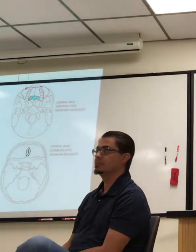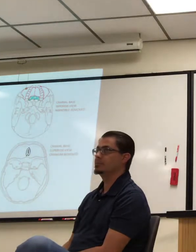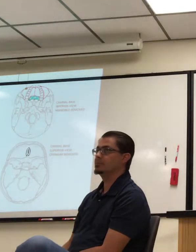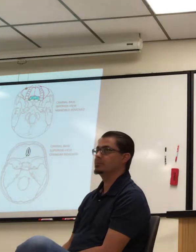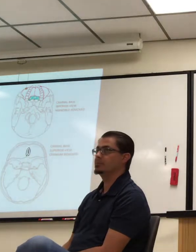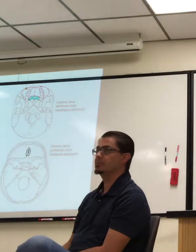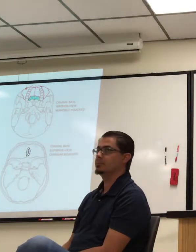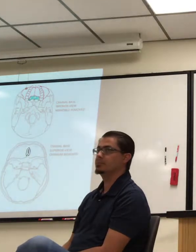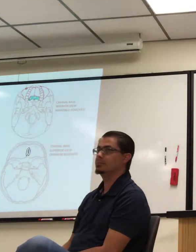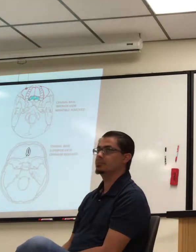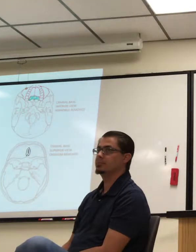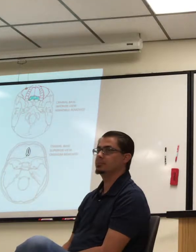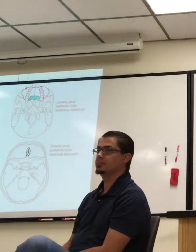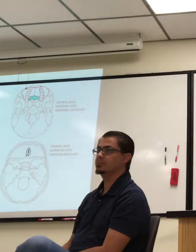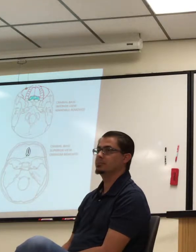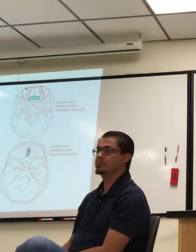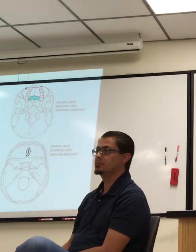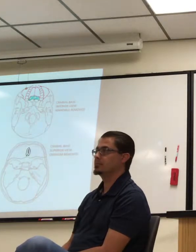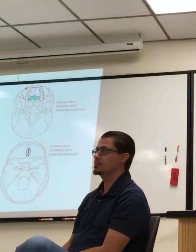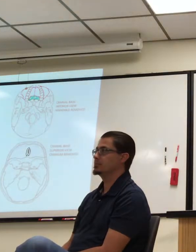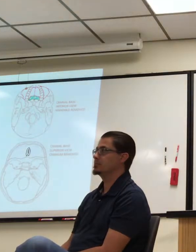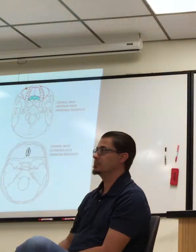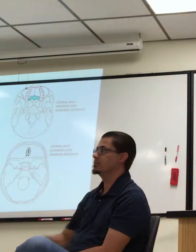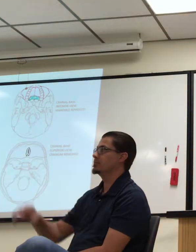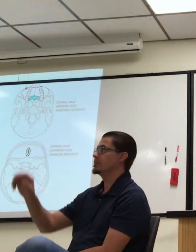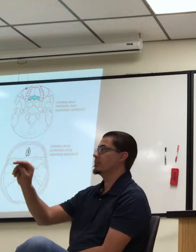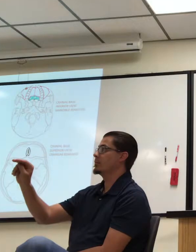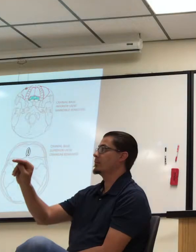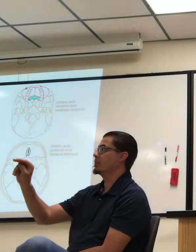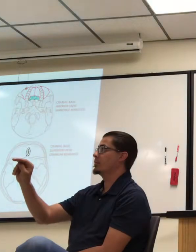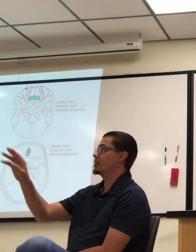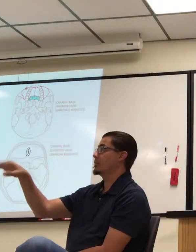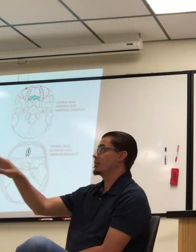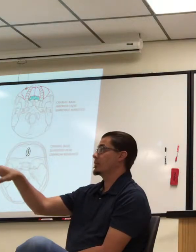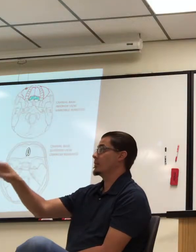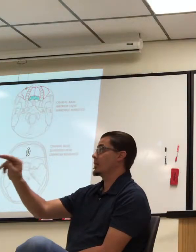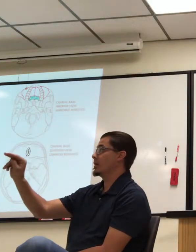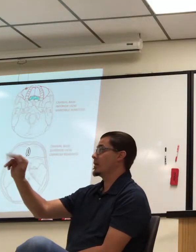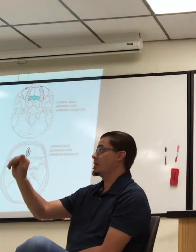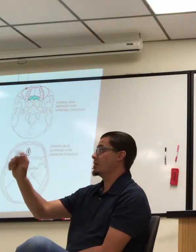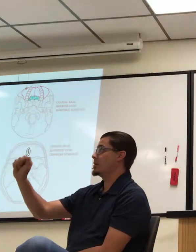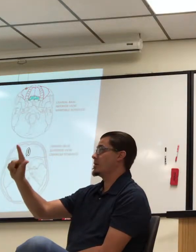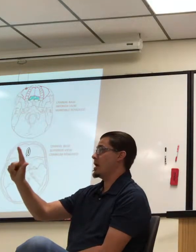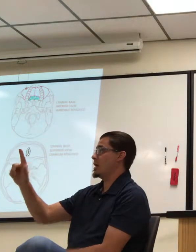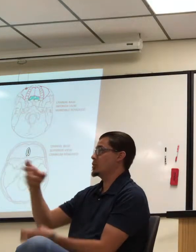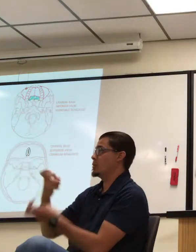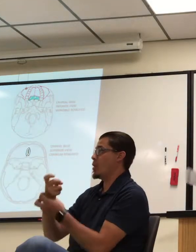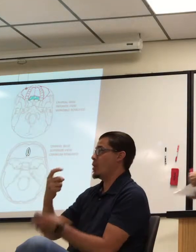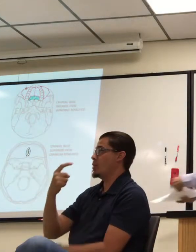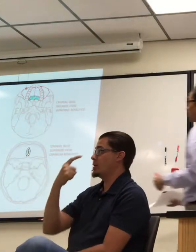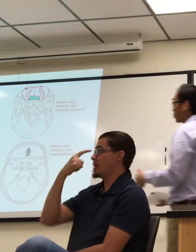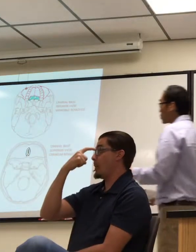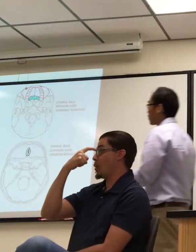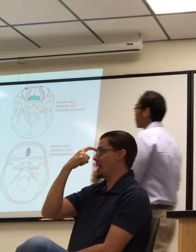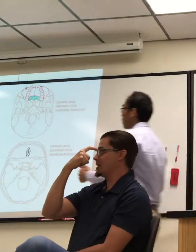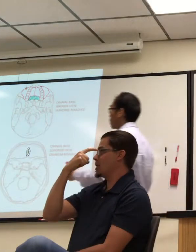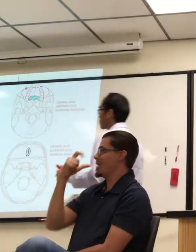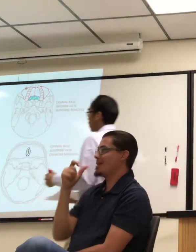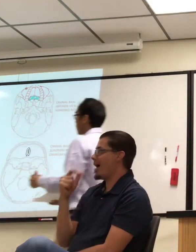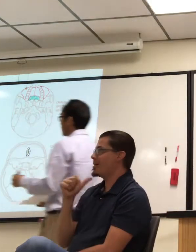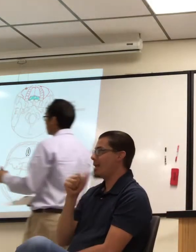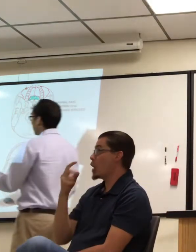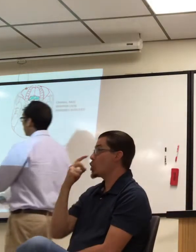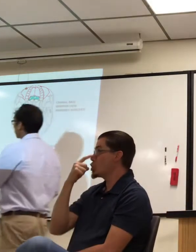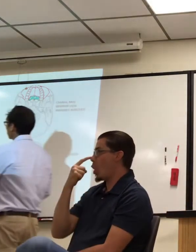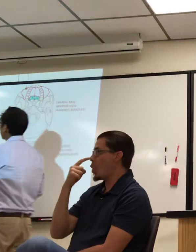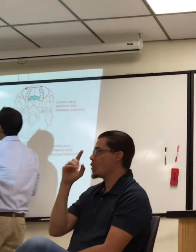I'll use red. They're the bridge of your nose. They're not your nose. Your nose is skin and cartilage, but the bridge of your nose